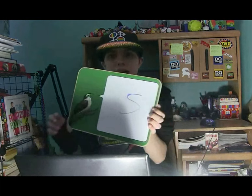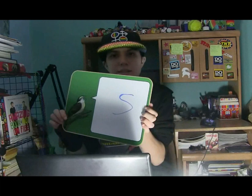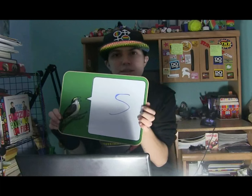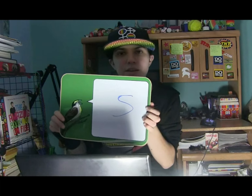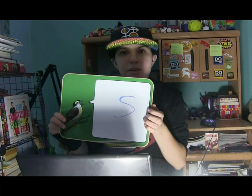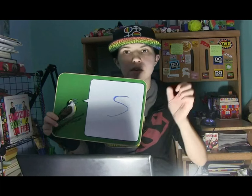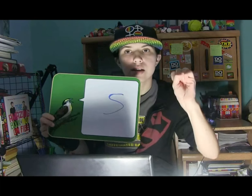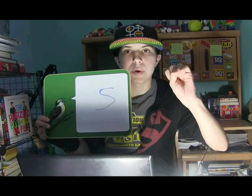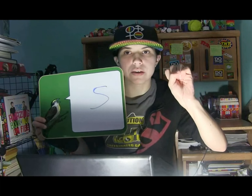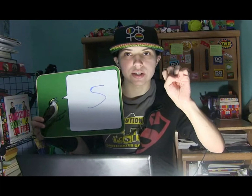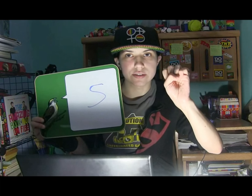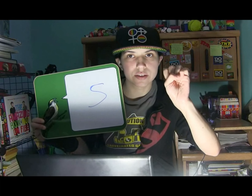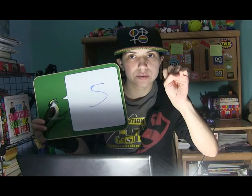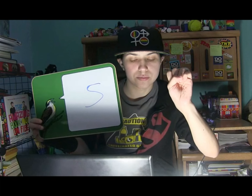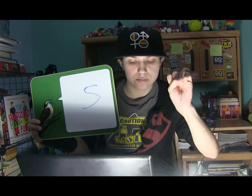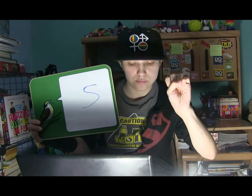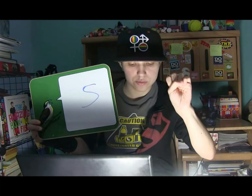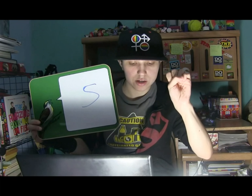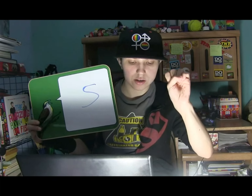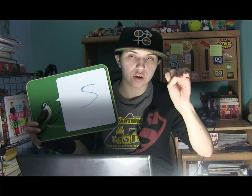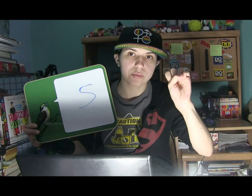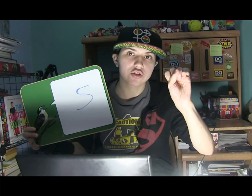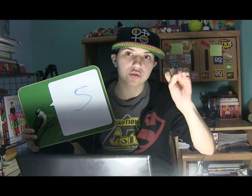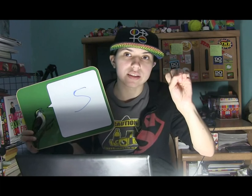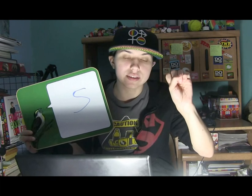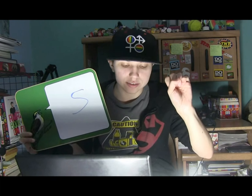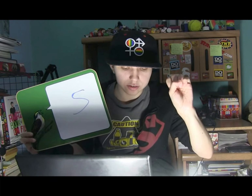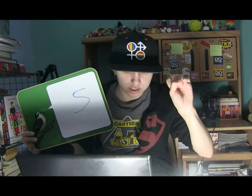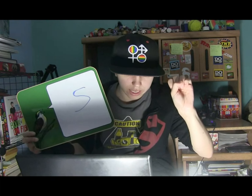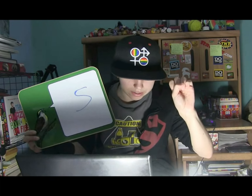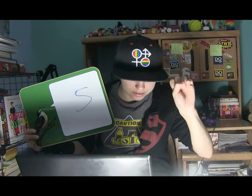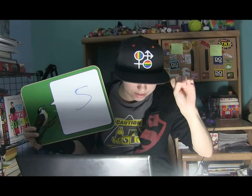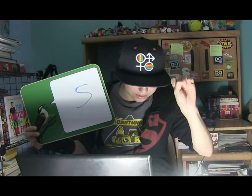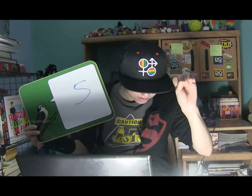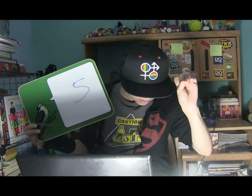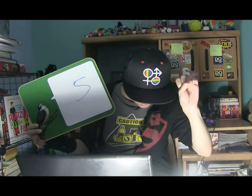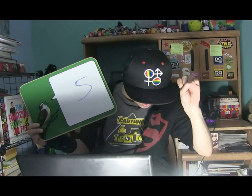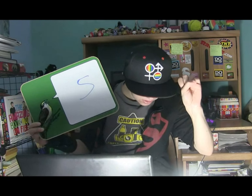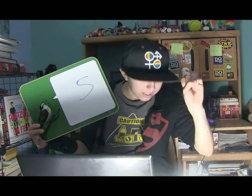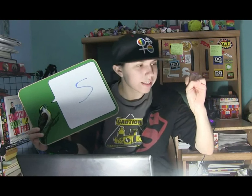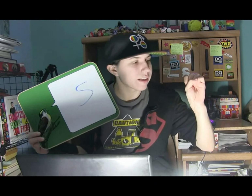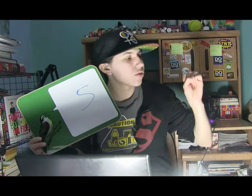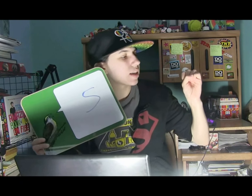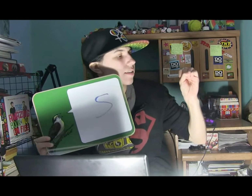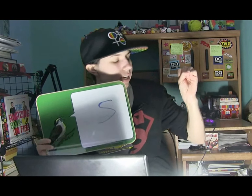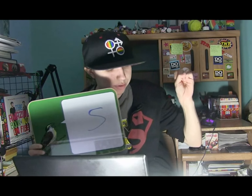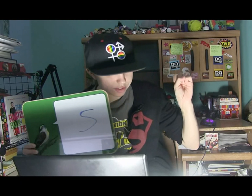S. Make a fist. No, I'm not joking. This is literally S. Like, I can tell you the exact